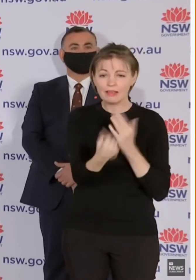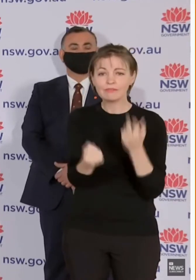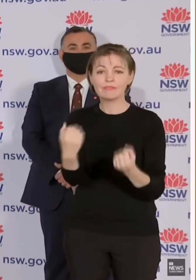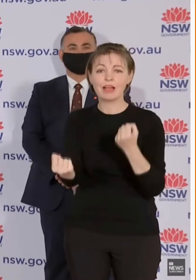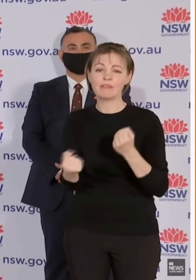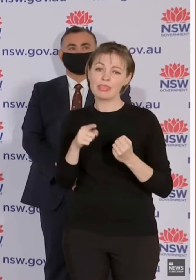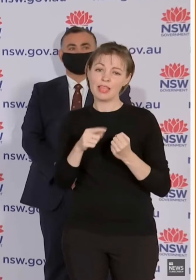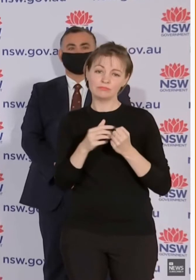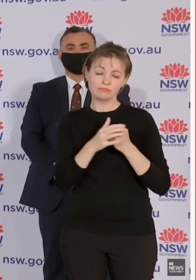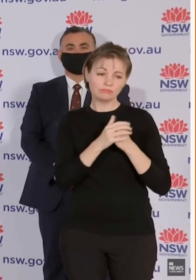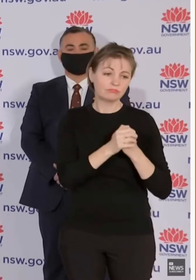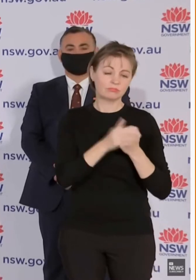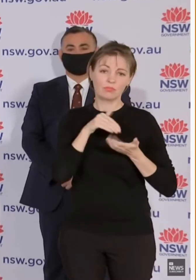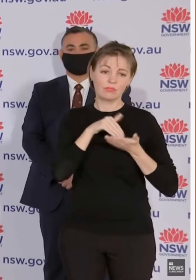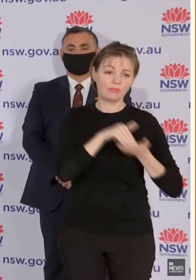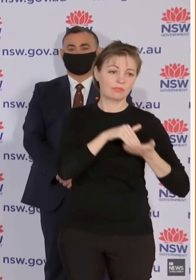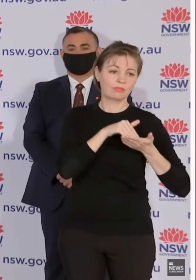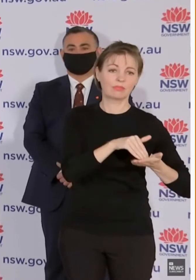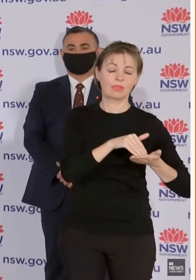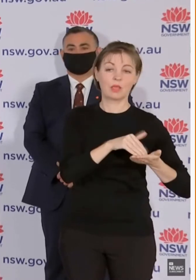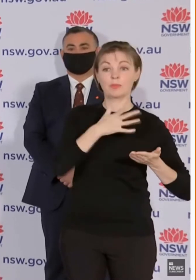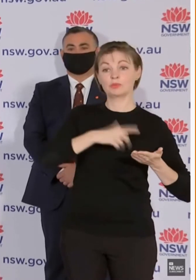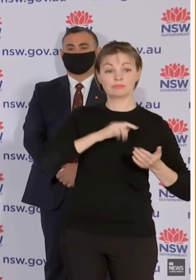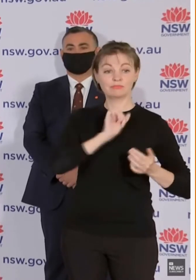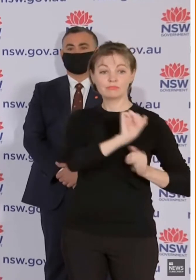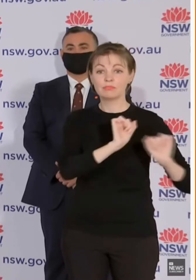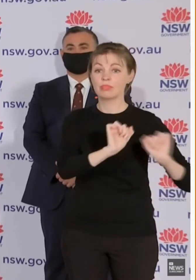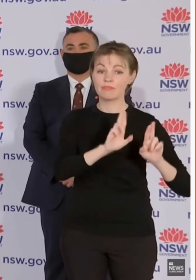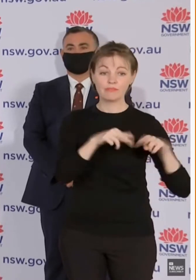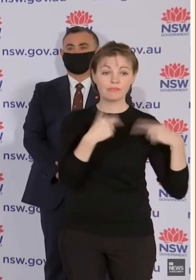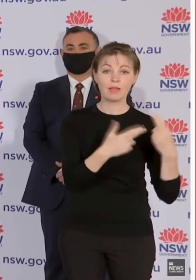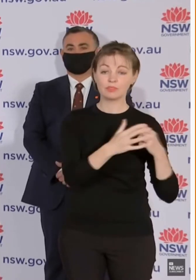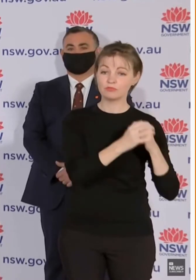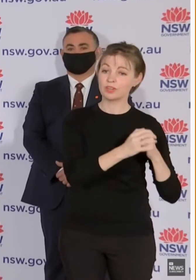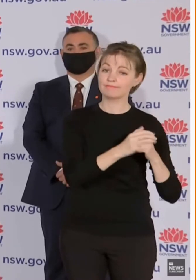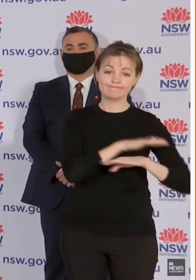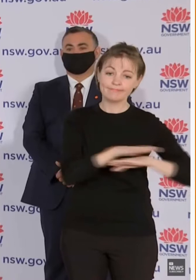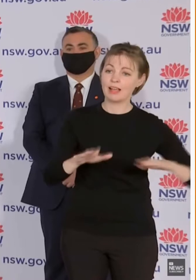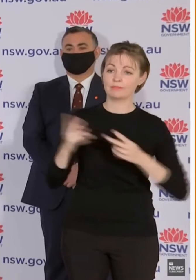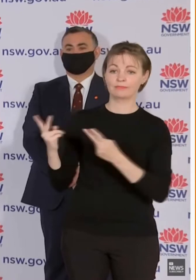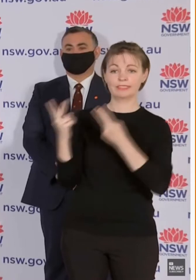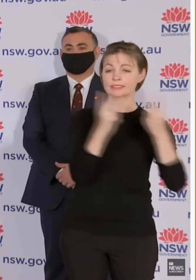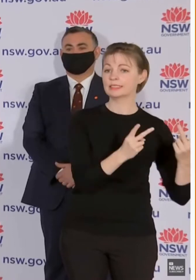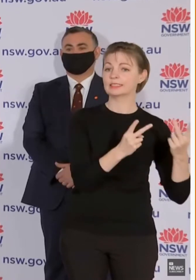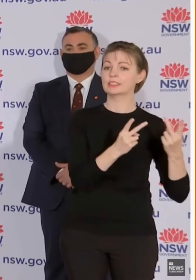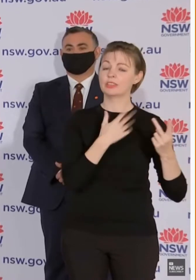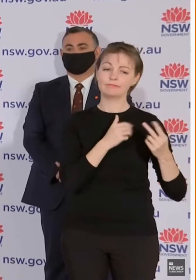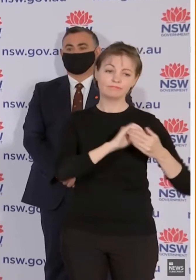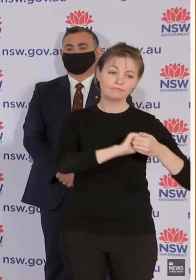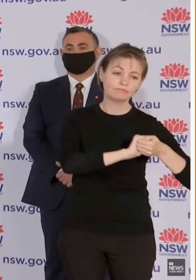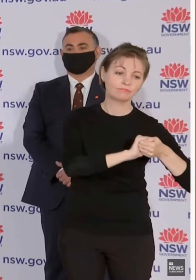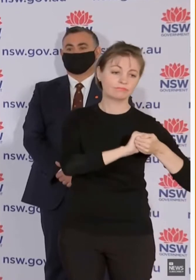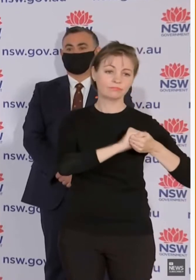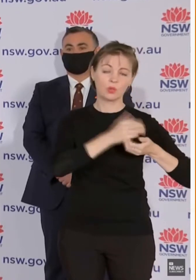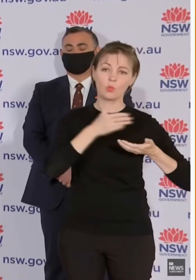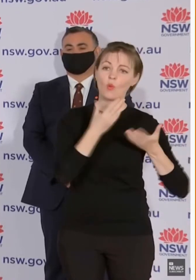the hands of COVID patients when relatives unfortunately aren't allowed to visit them. So I can't thank enough our nurses across the state. Please